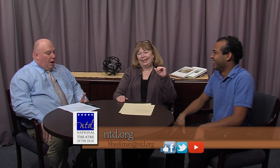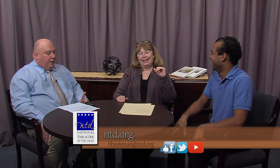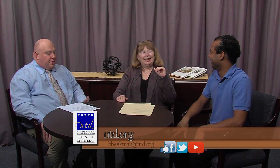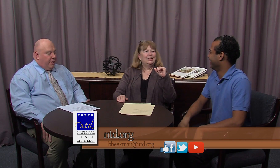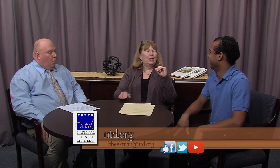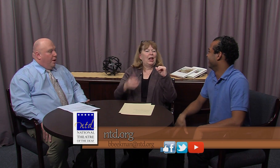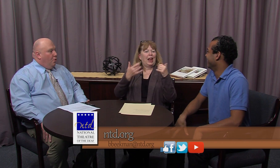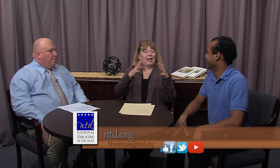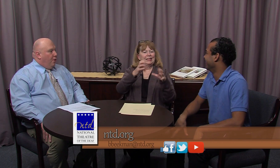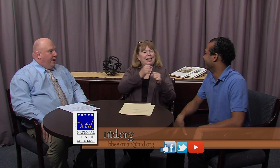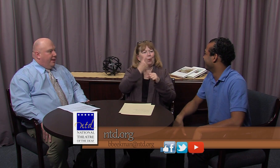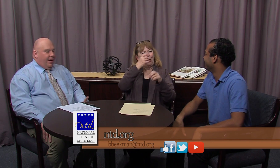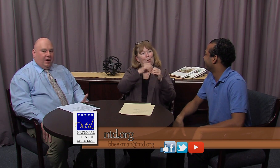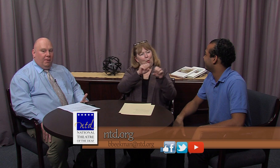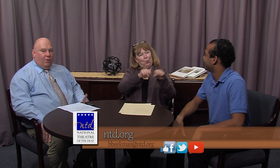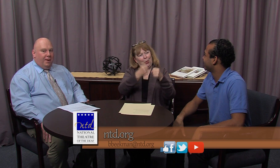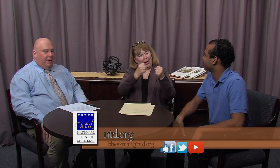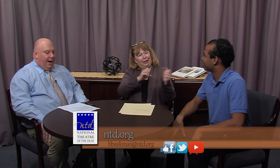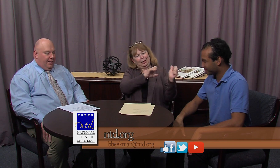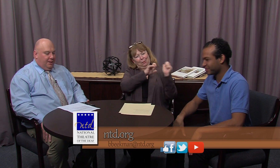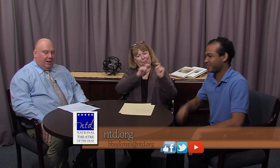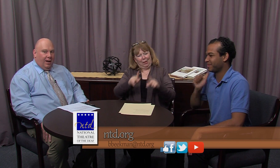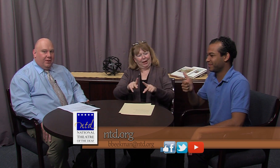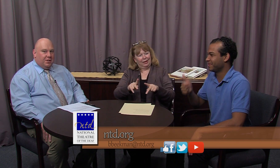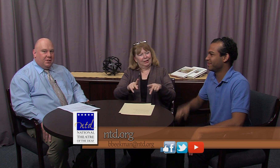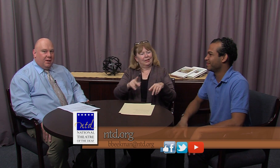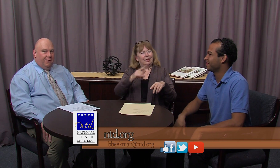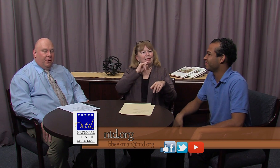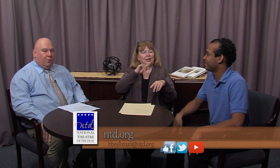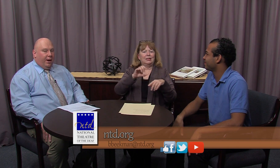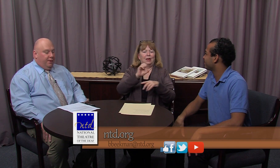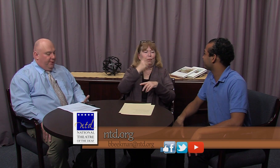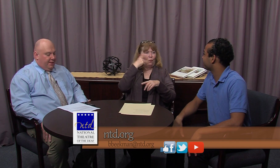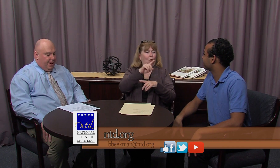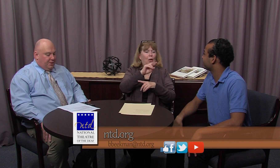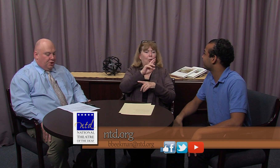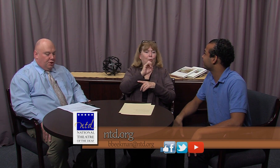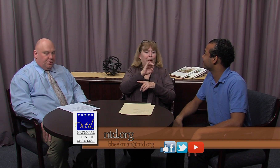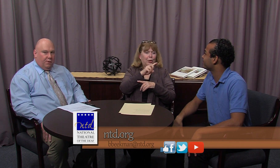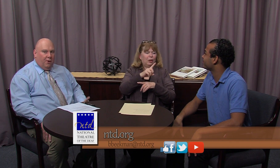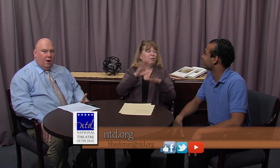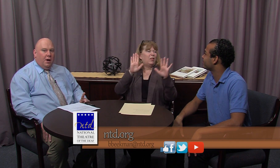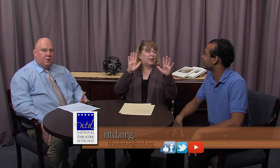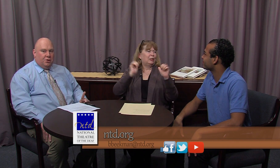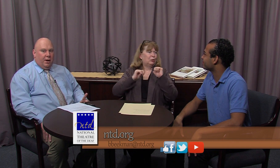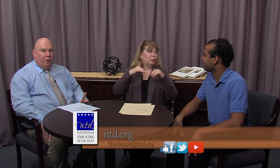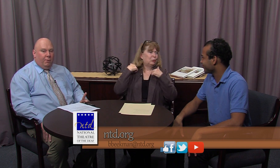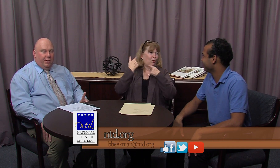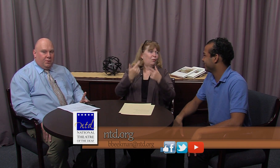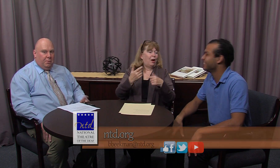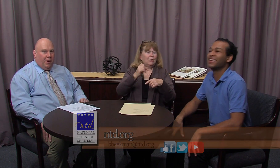Let's take one more break and come right back. This is, For the Record, fantastic show so far, so stay right with us. We'll be right